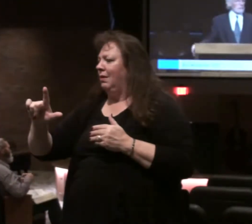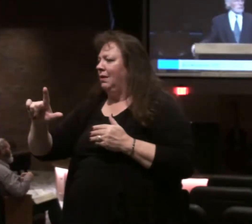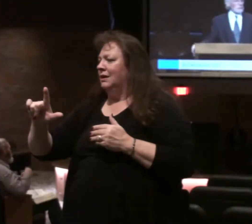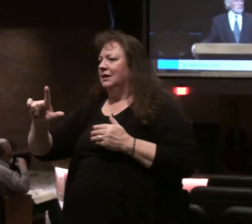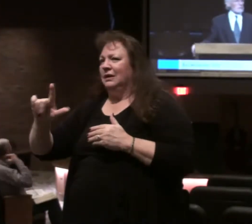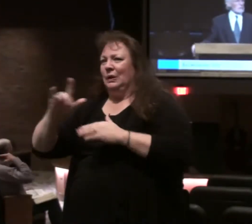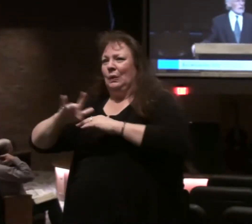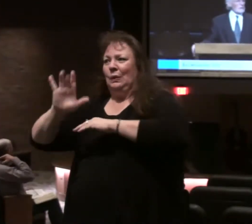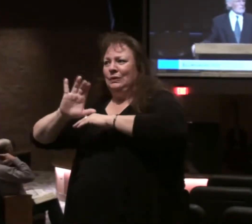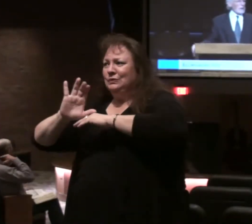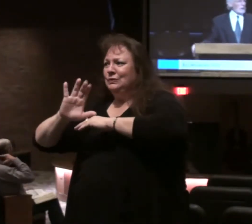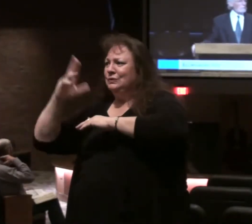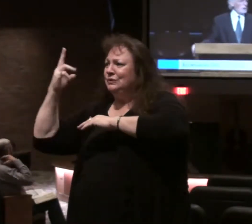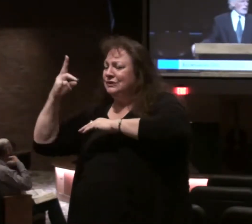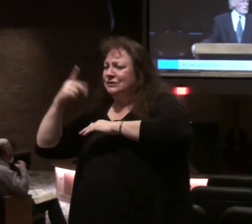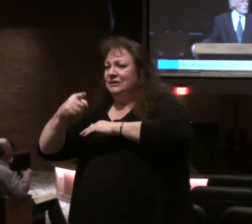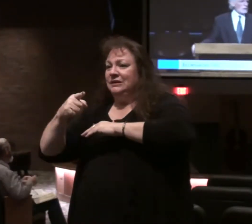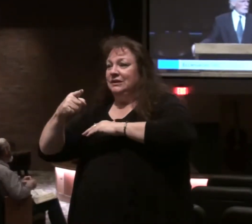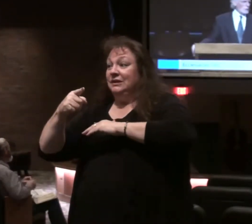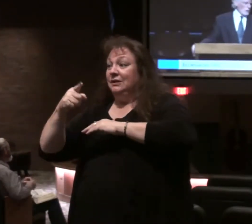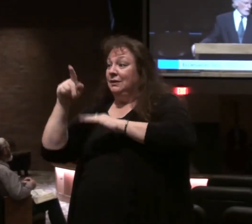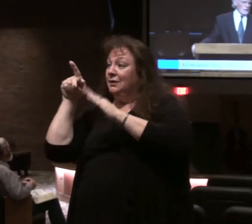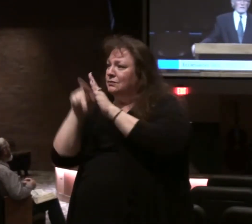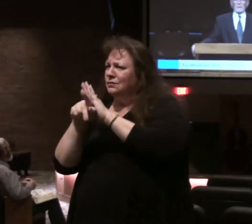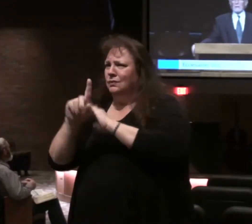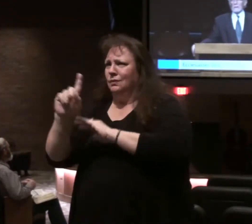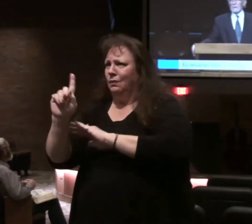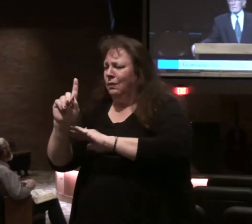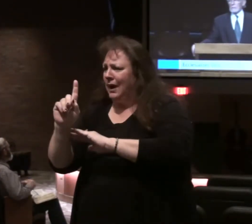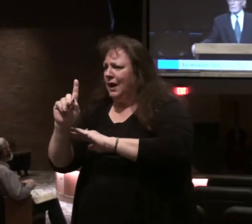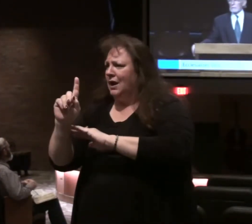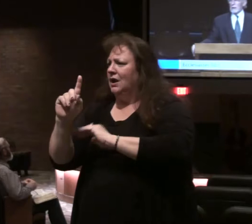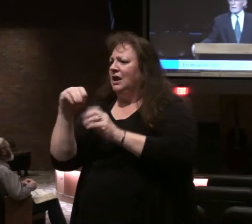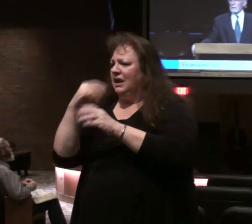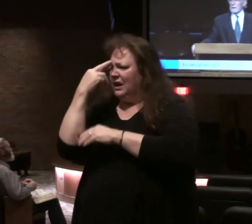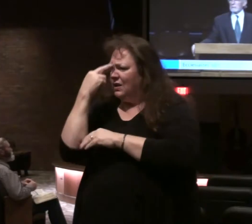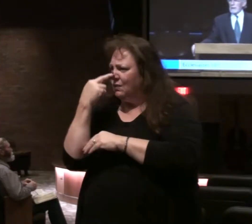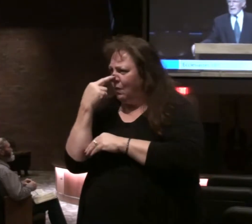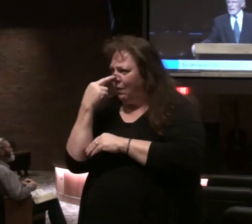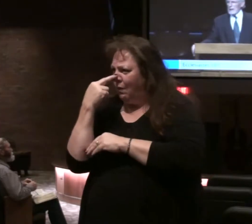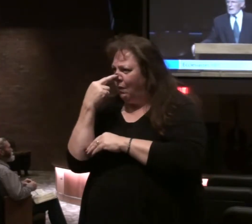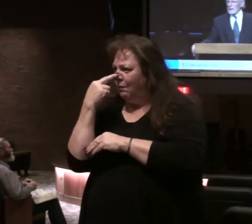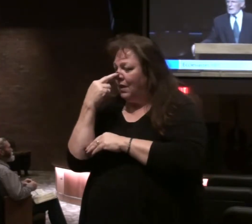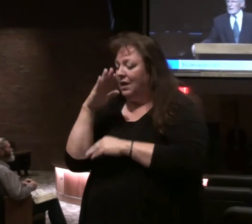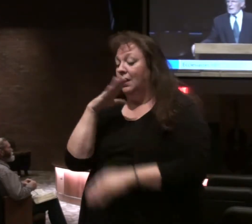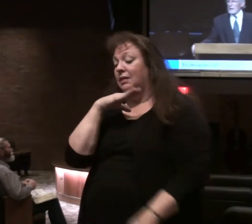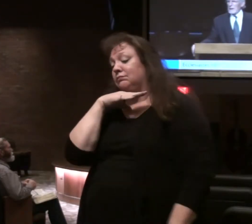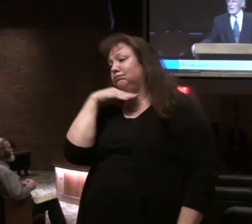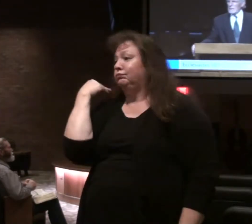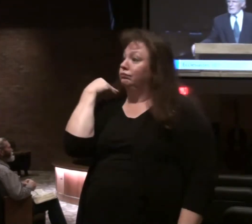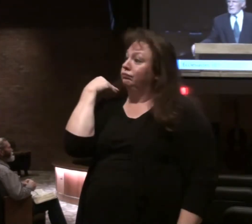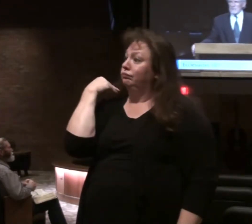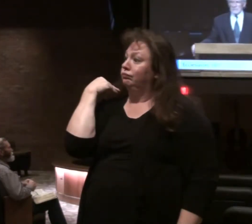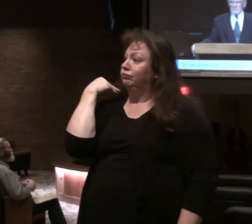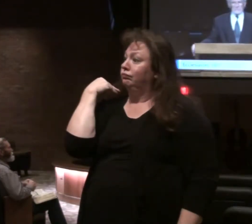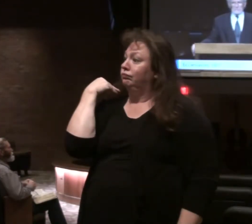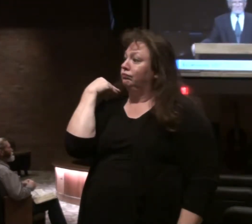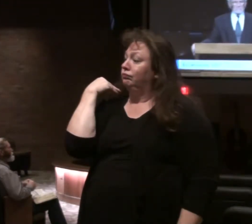early church history says about him being executed where? In Rome, and being beheaded. I